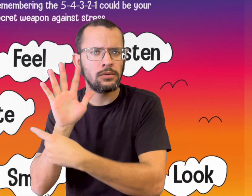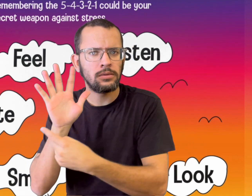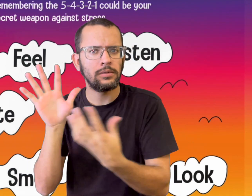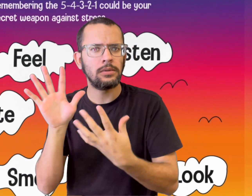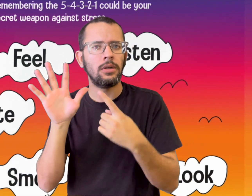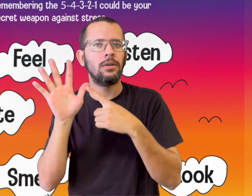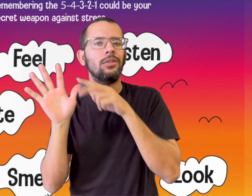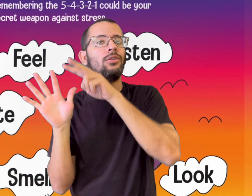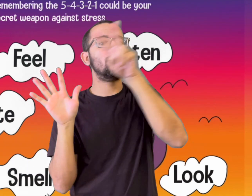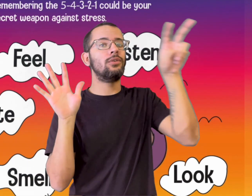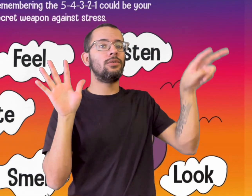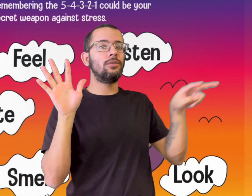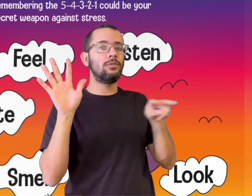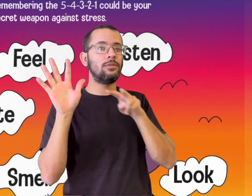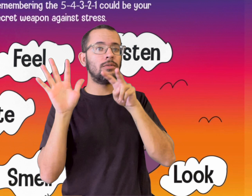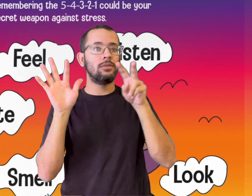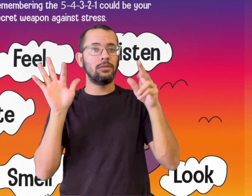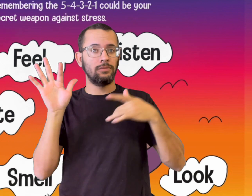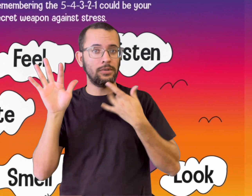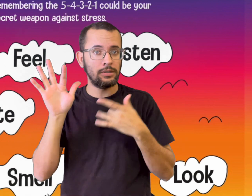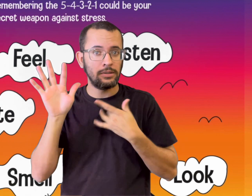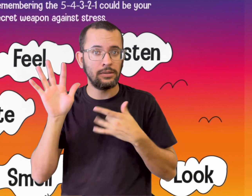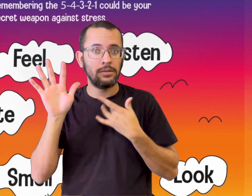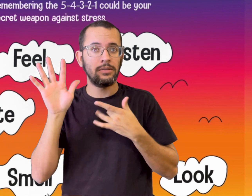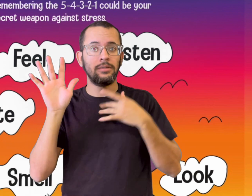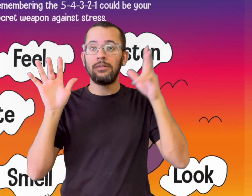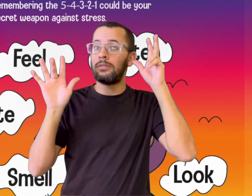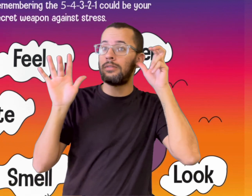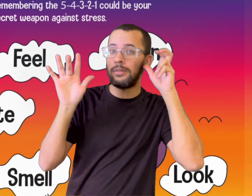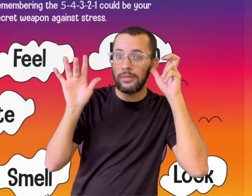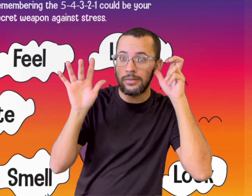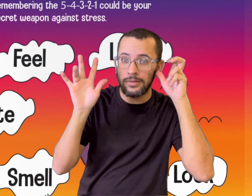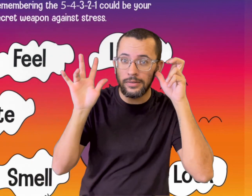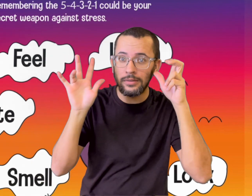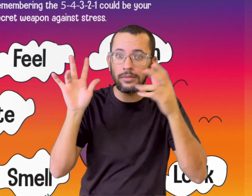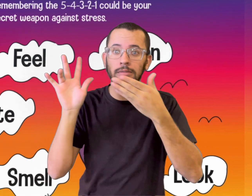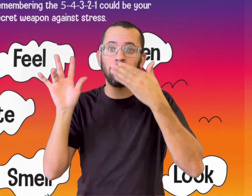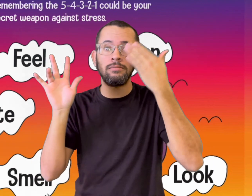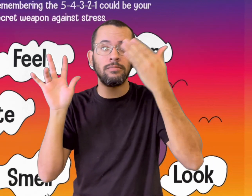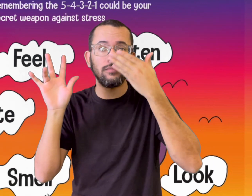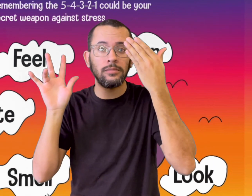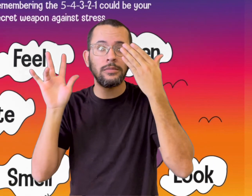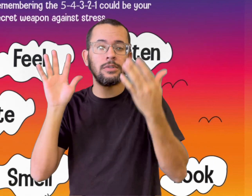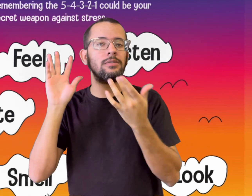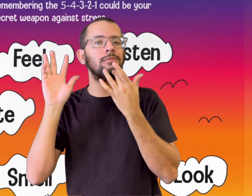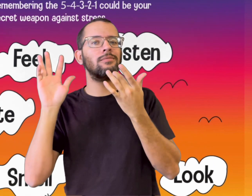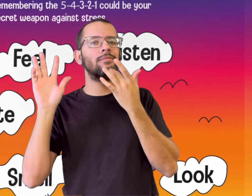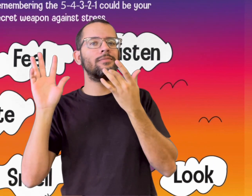Feel, listen, taste, smell, look.